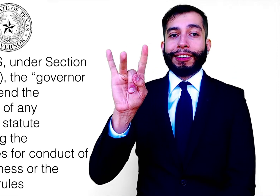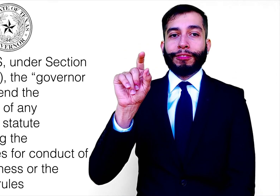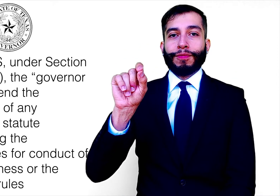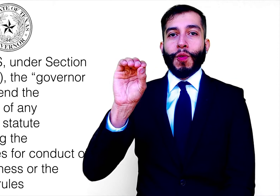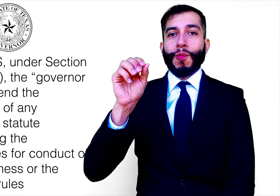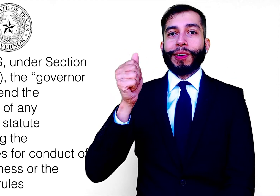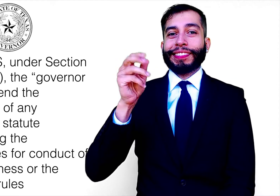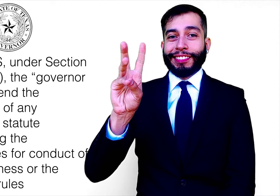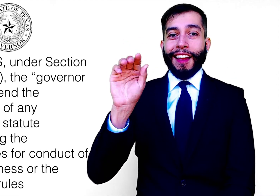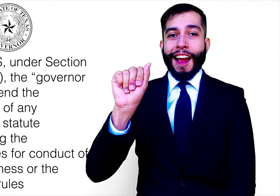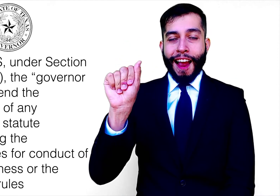Section